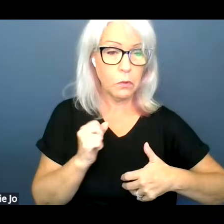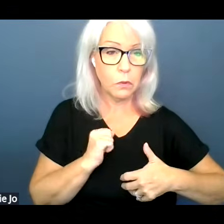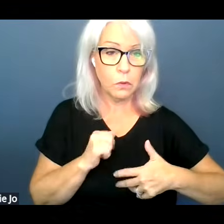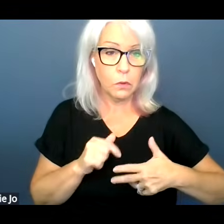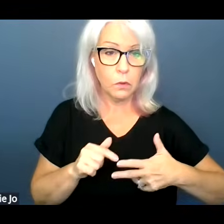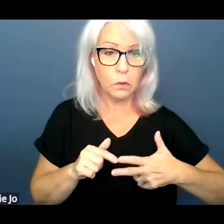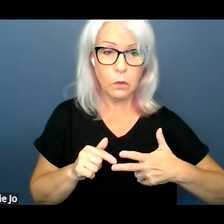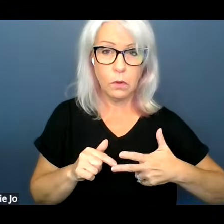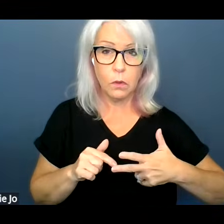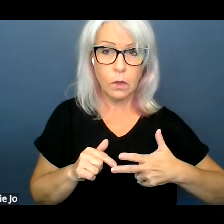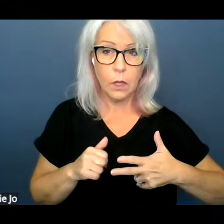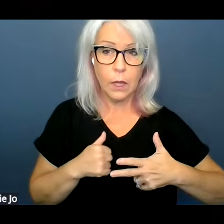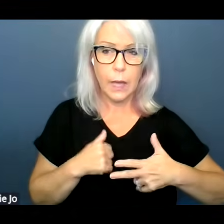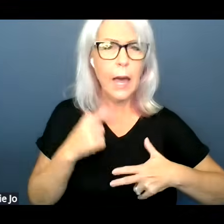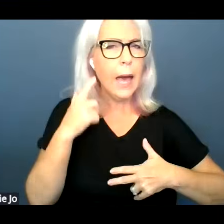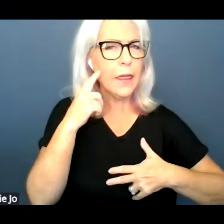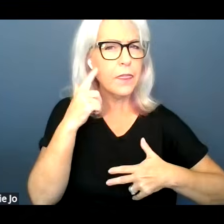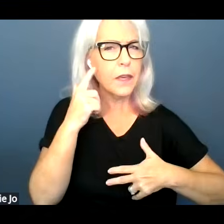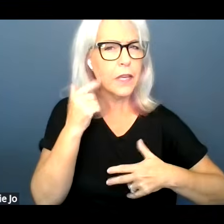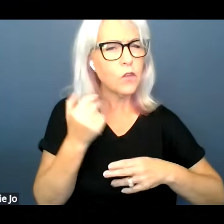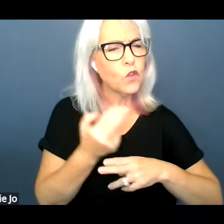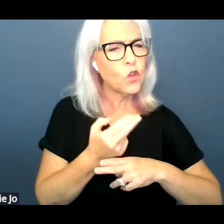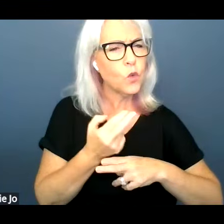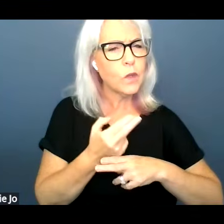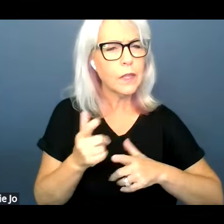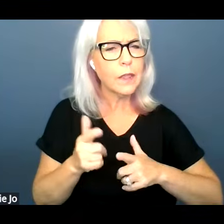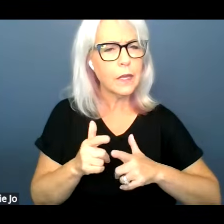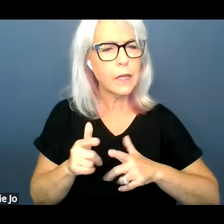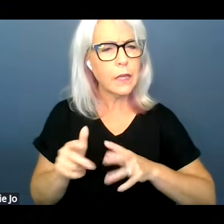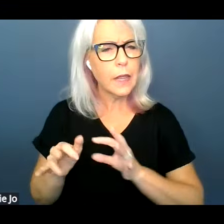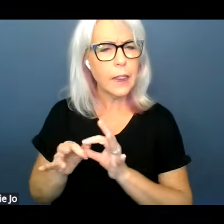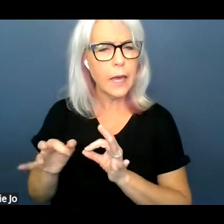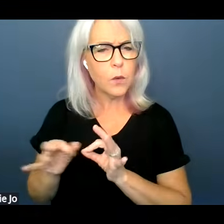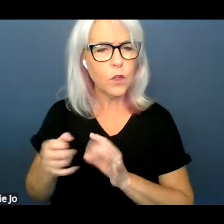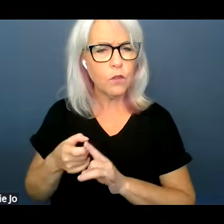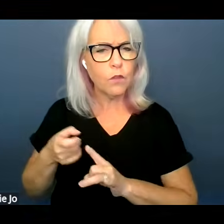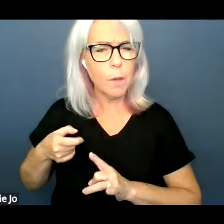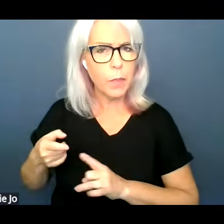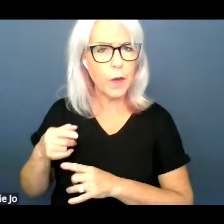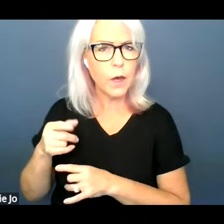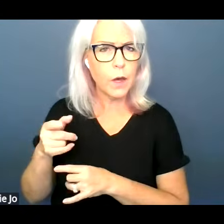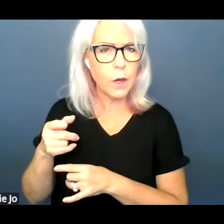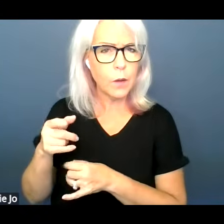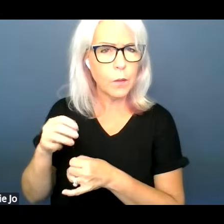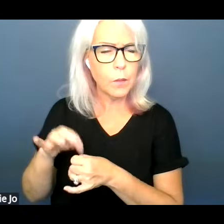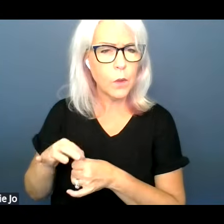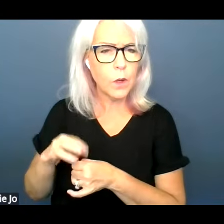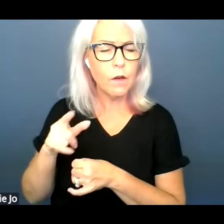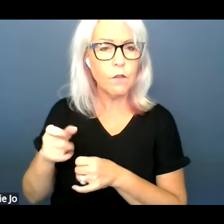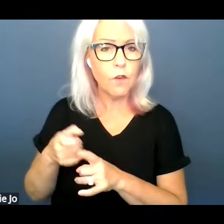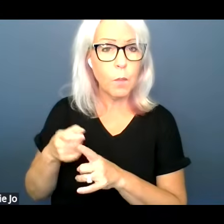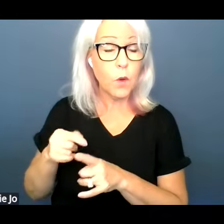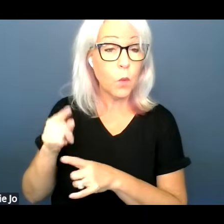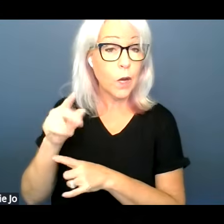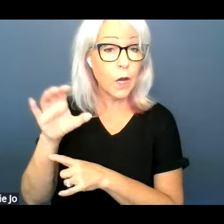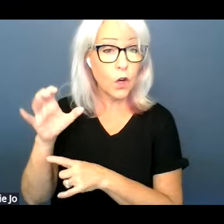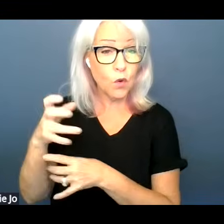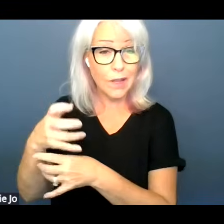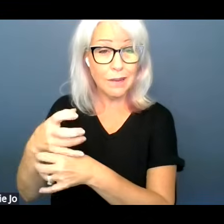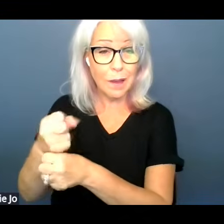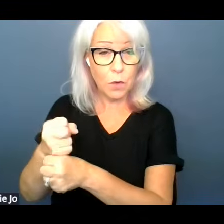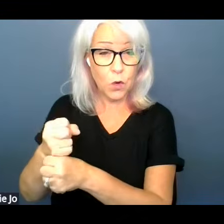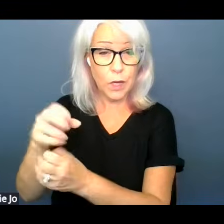Yeah, I mean, I think it maybe is using the language from the ballot initiative or from that was from the 100-word summary on the petition. have